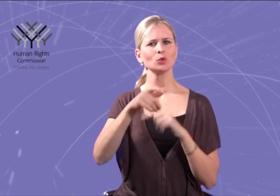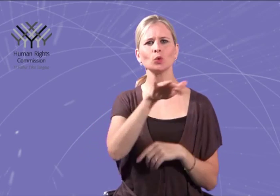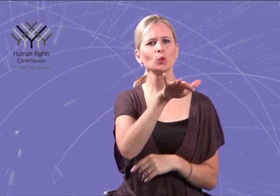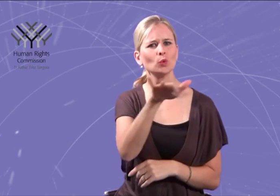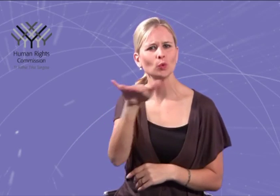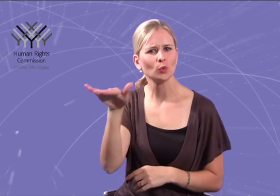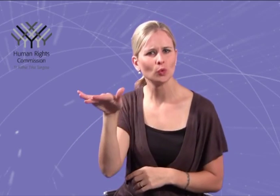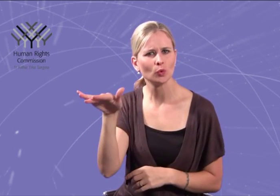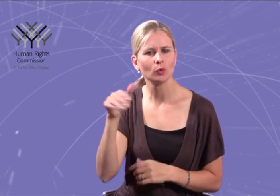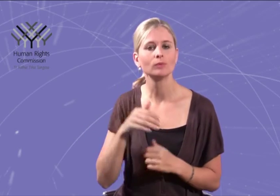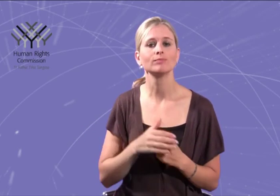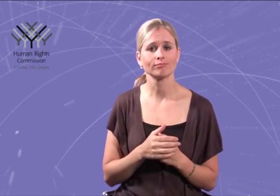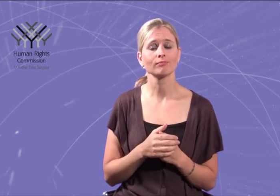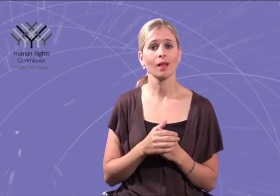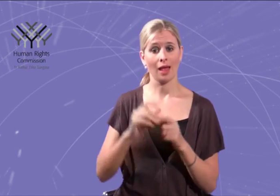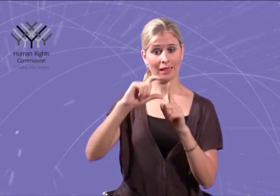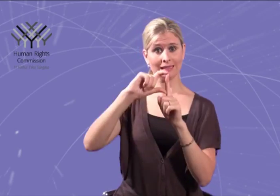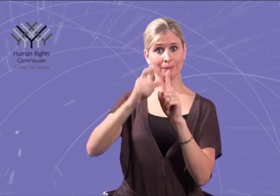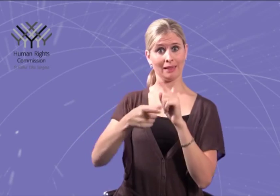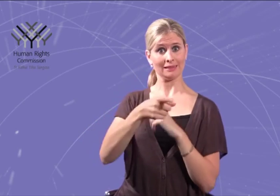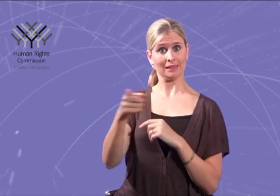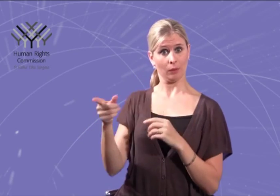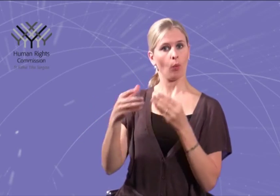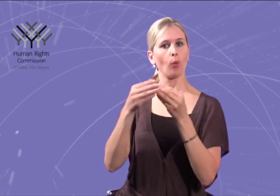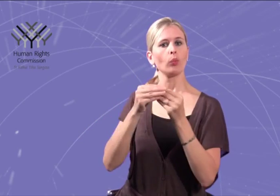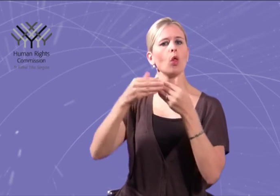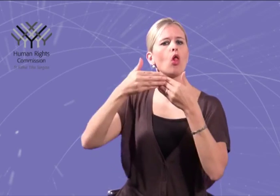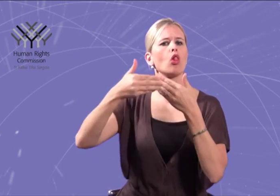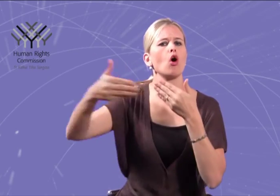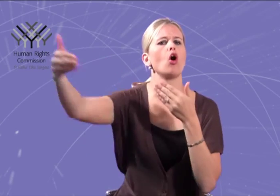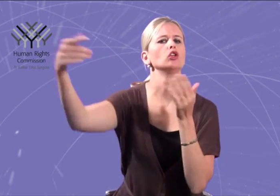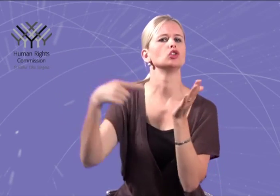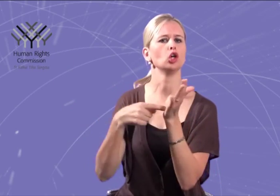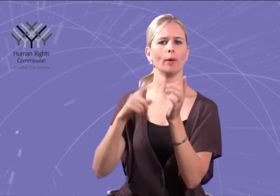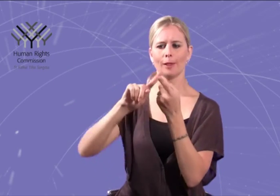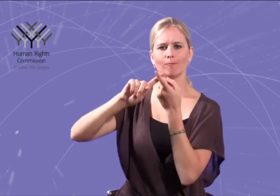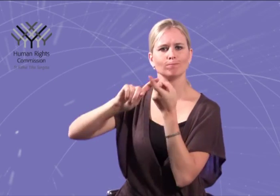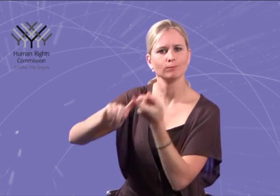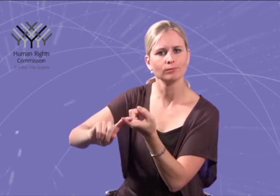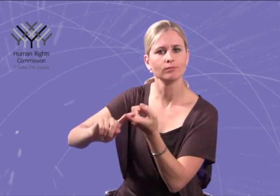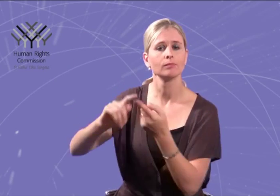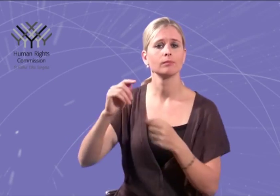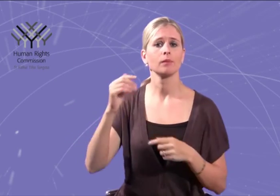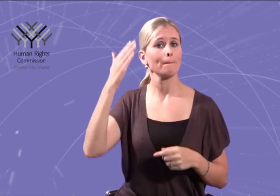Who are disabled people? The Convention defines disabled people as those